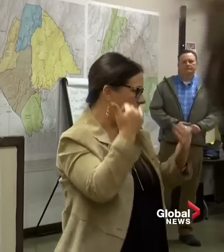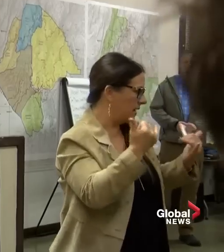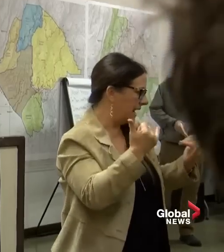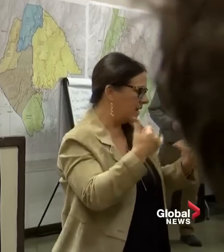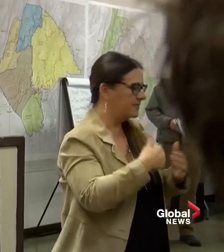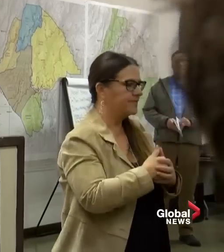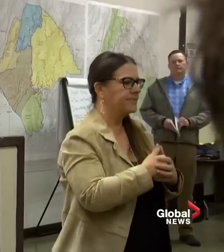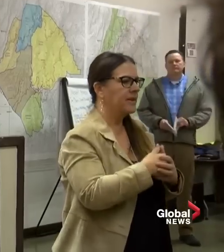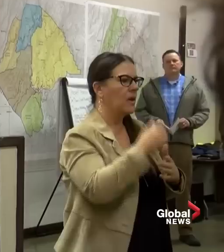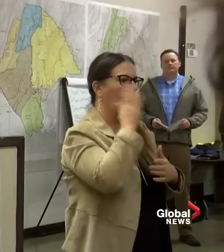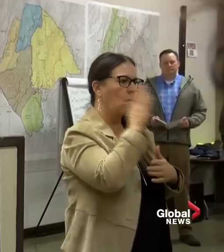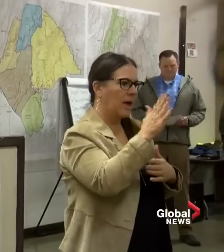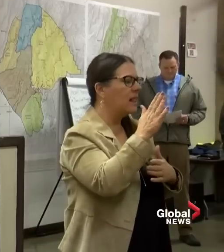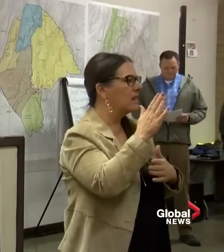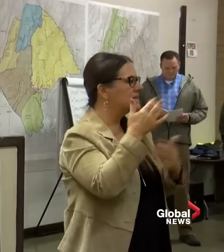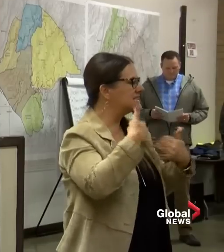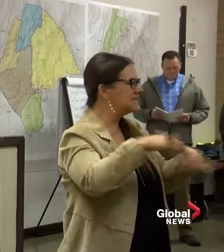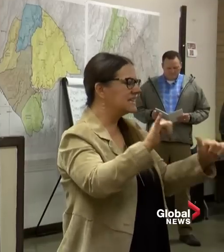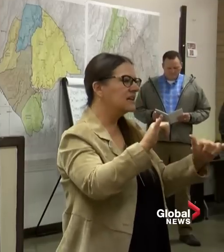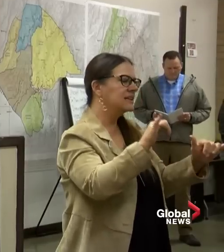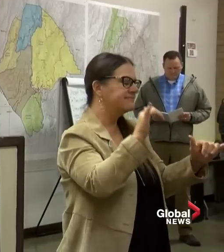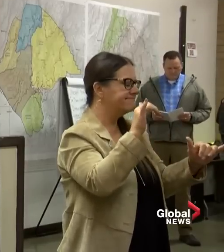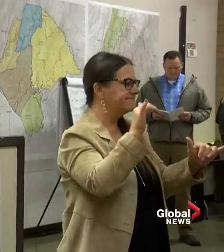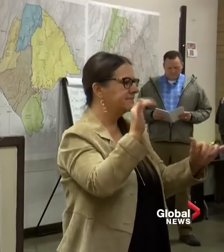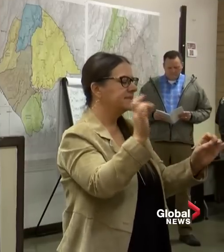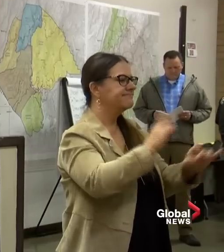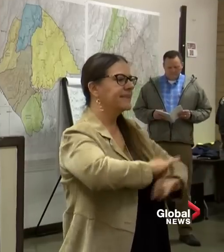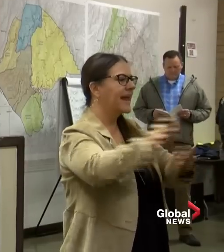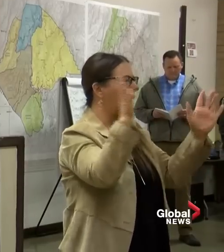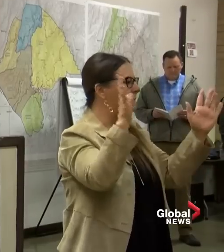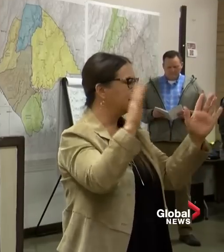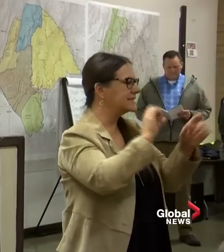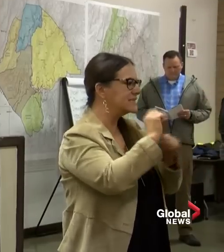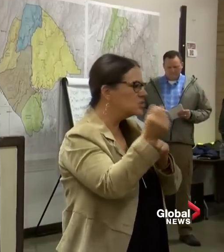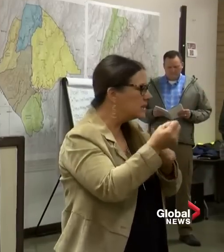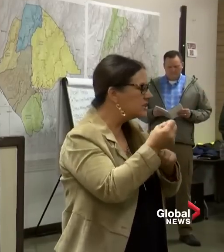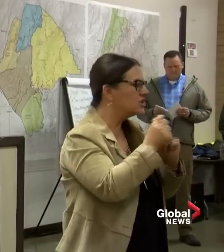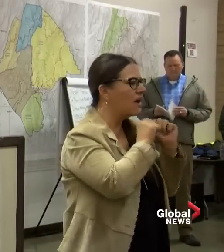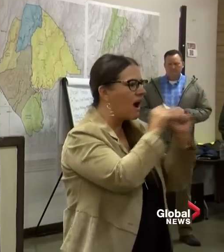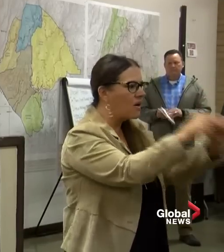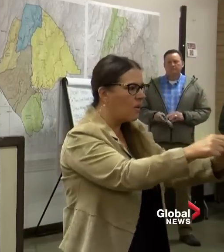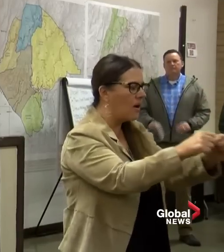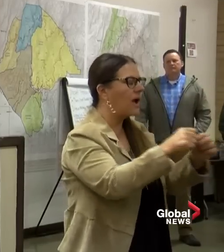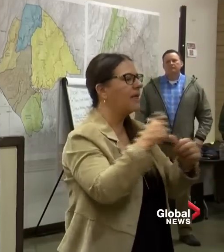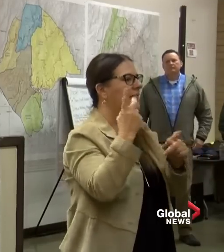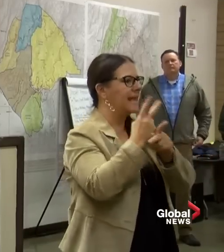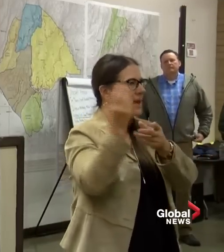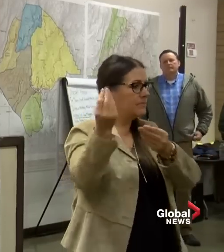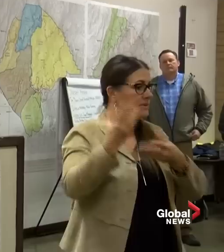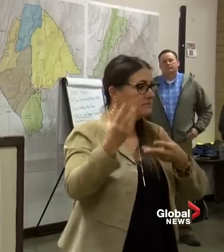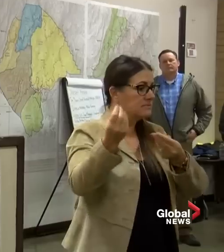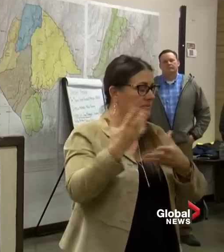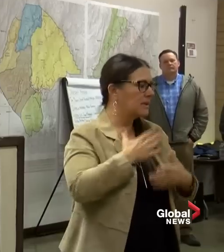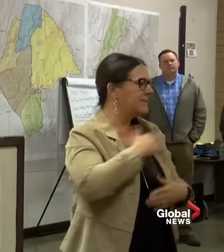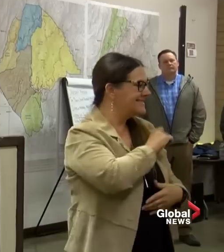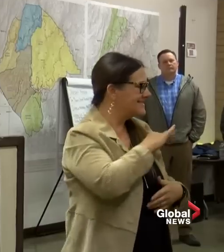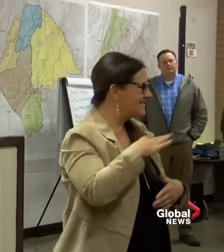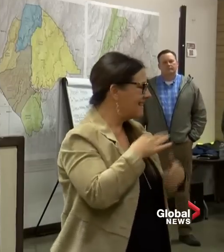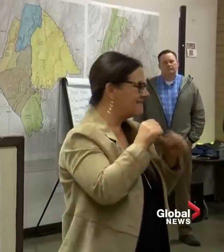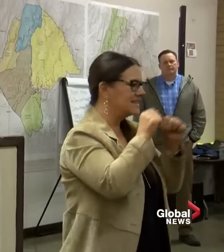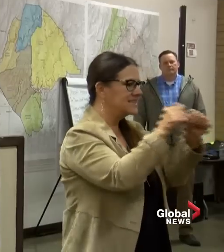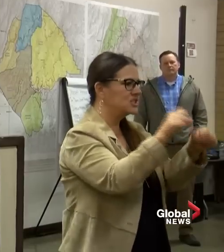This remains an ongoing and dynamic situation. We continue to get updates. My staff continues to